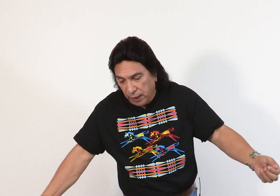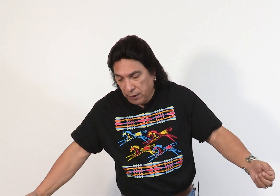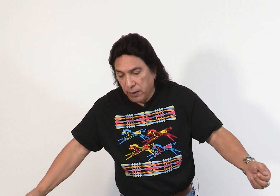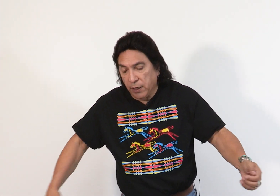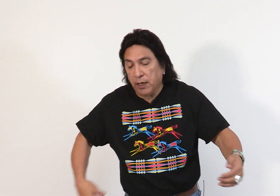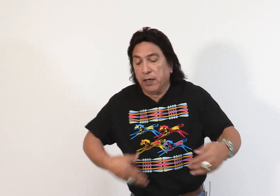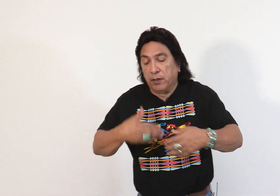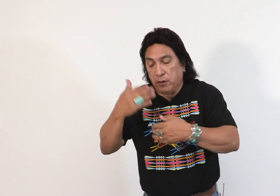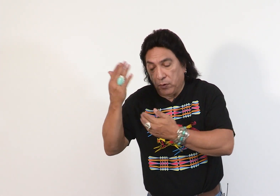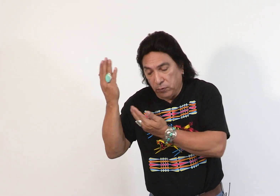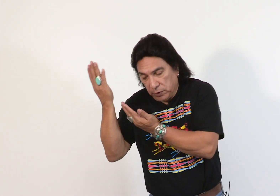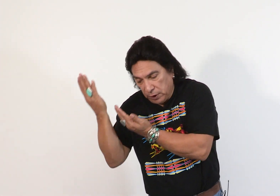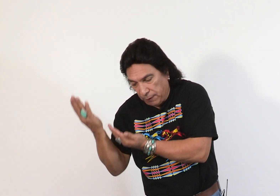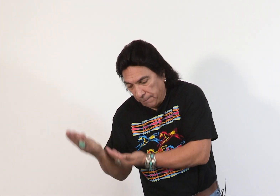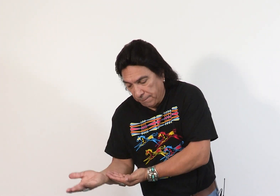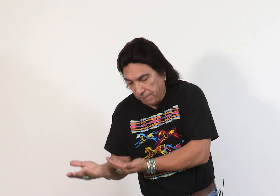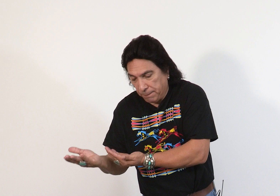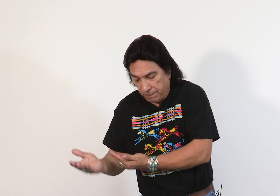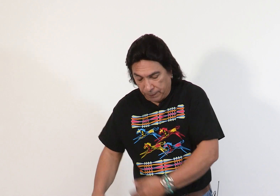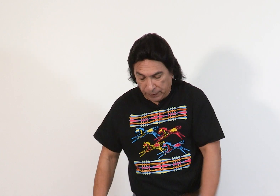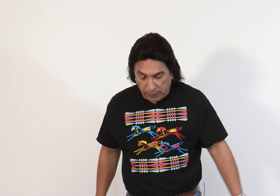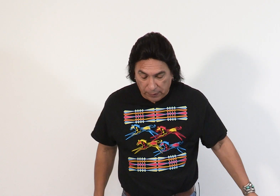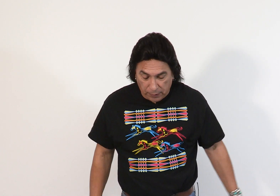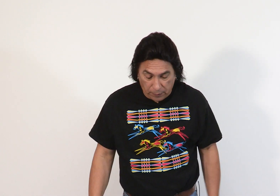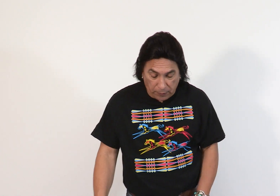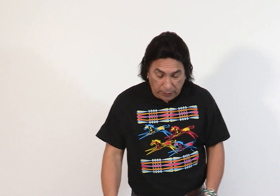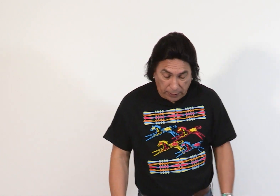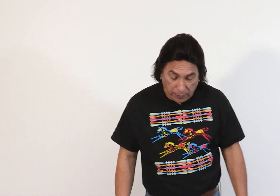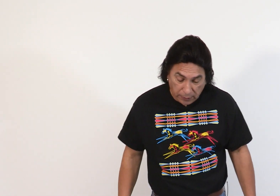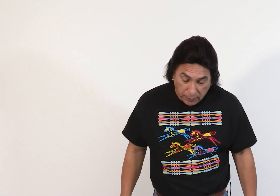down and you go to sleep. Okay.